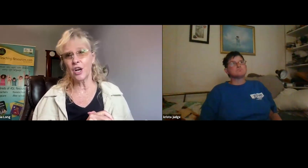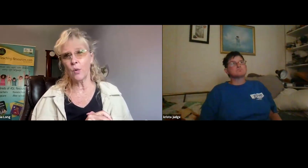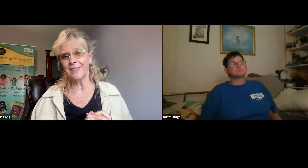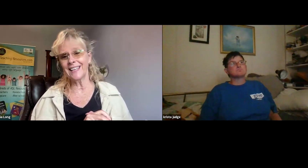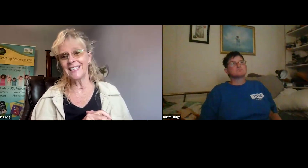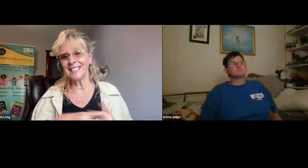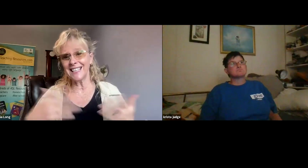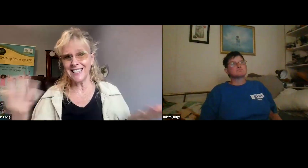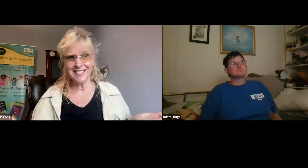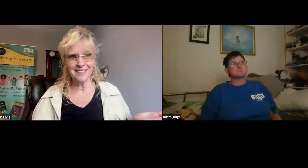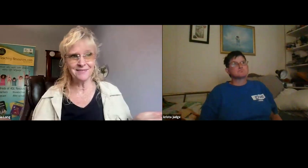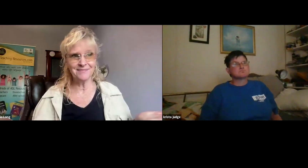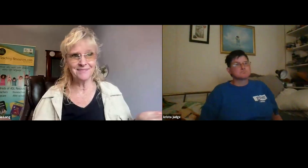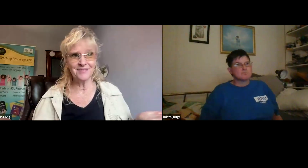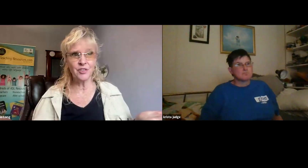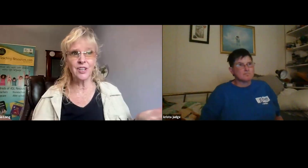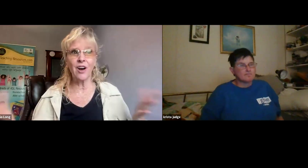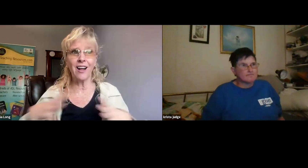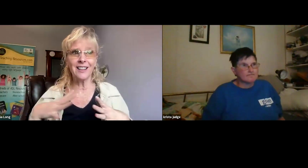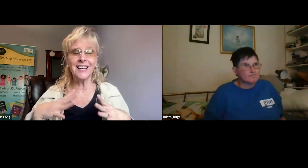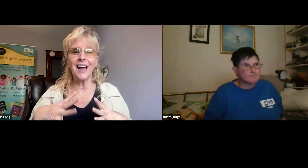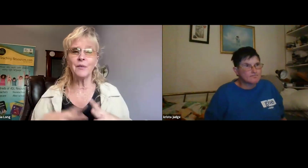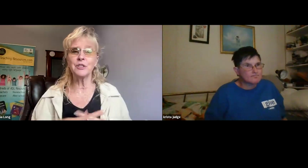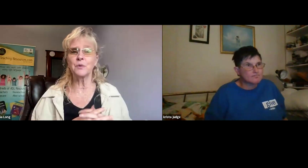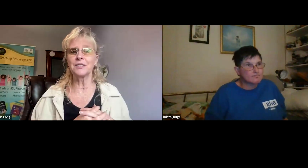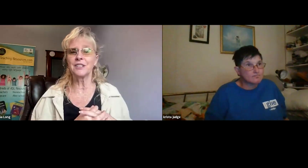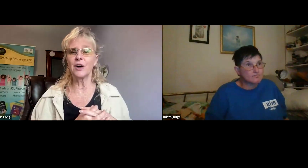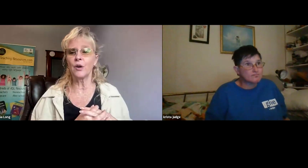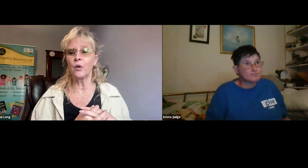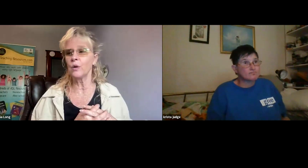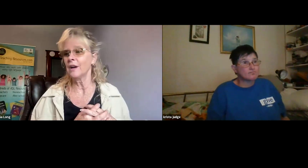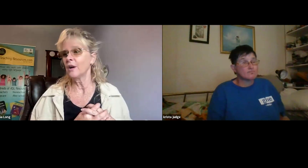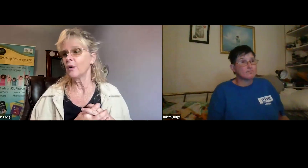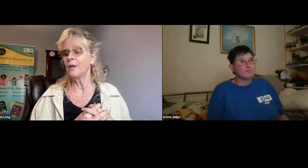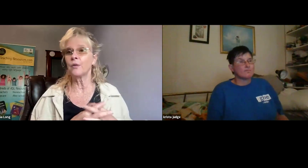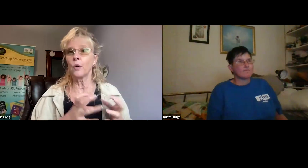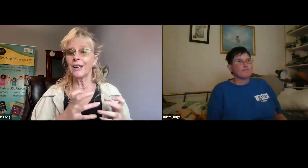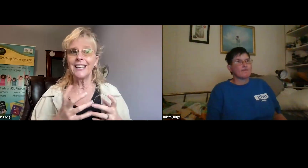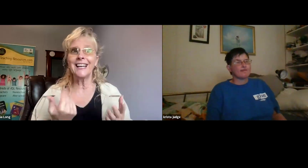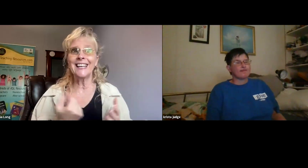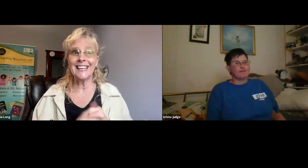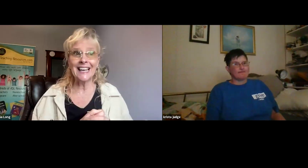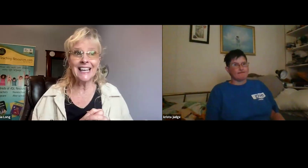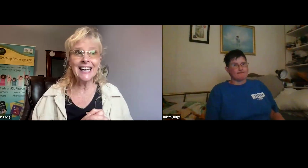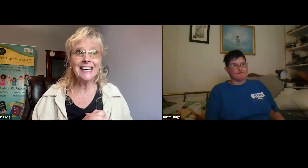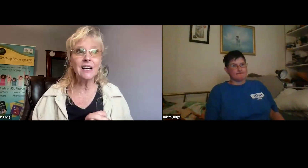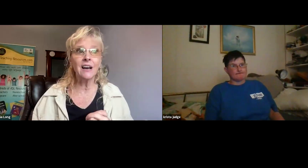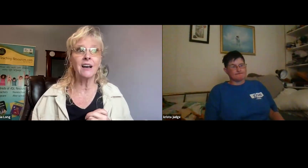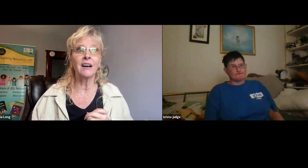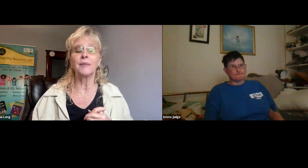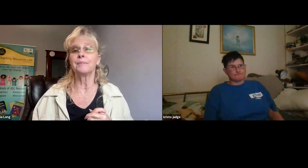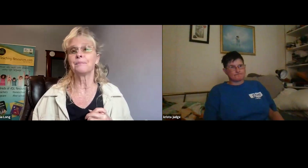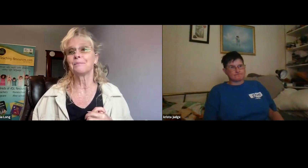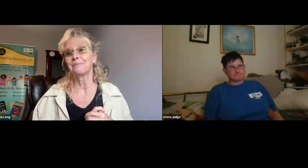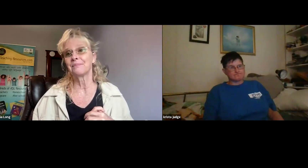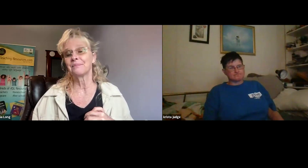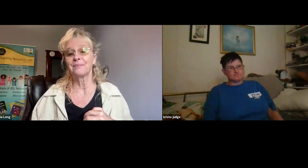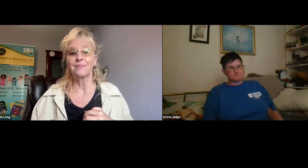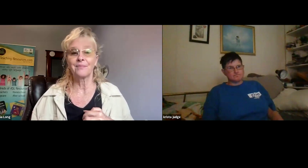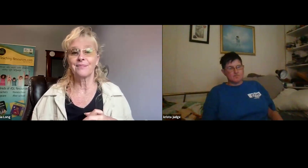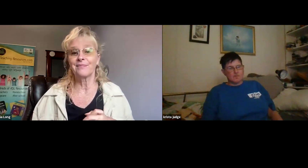Would you want to know what they did for the holiday? Would you want to know when they're working again?